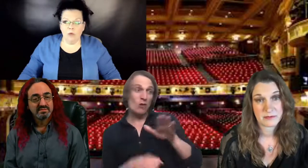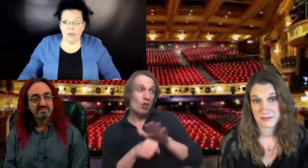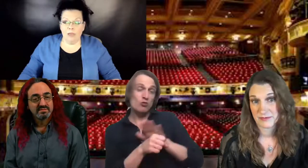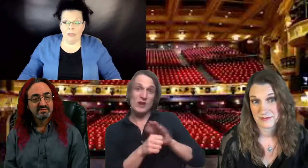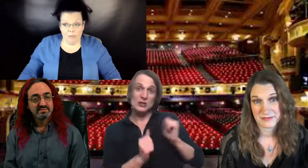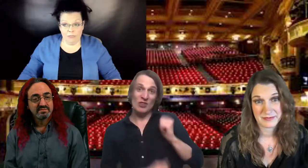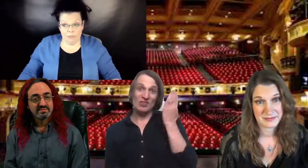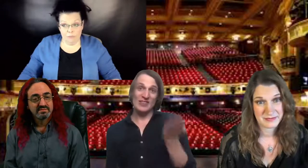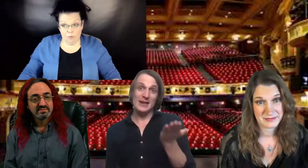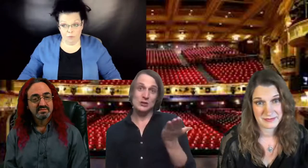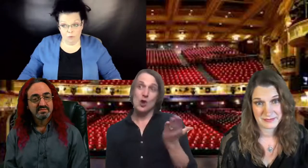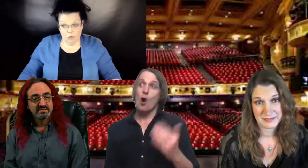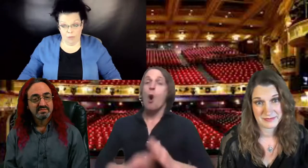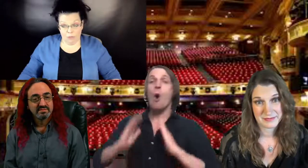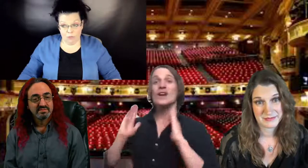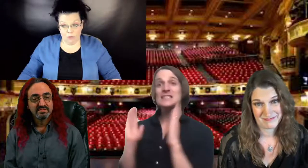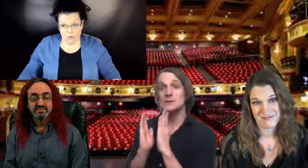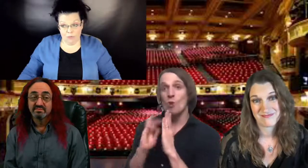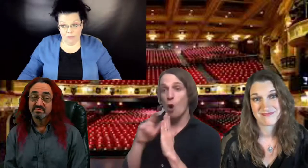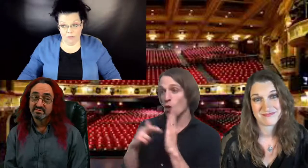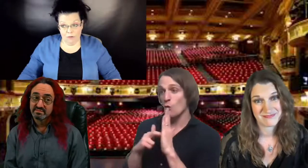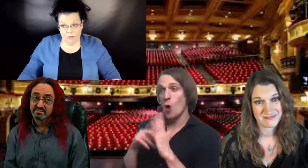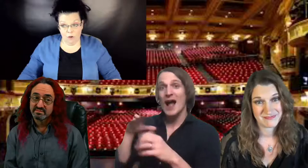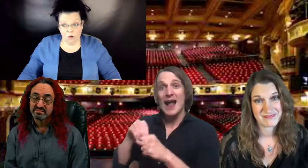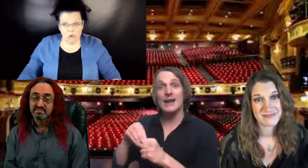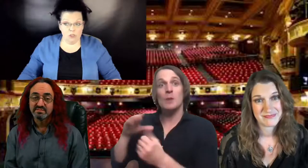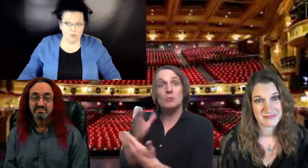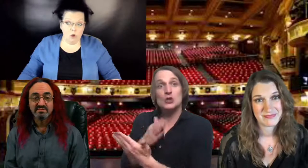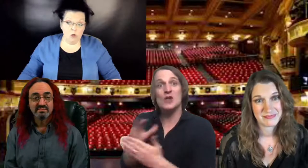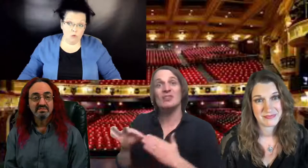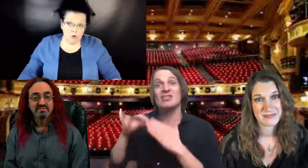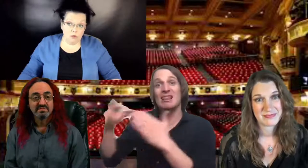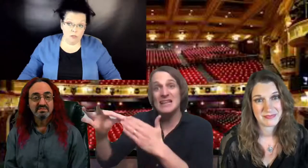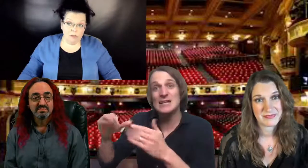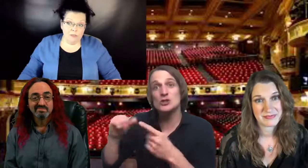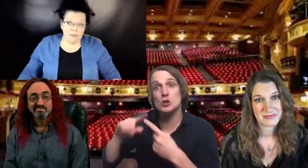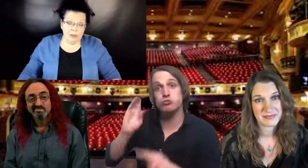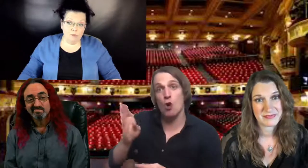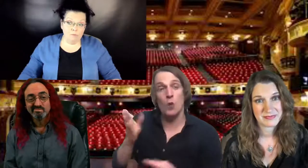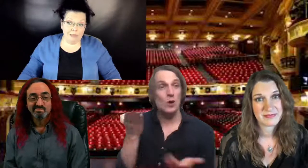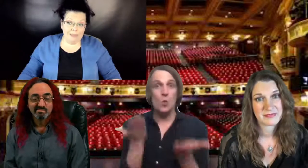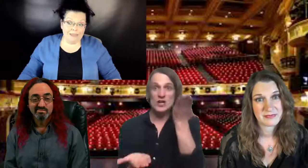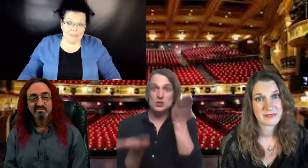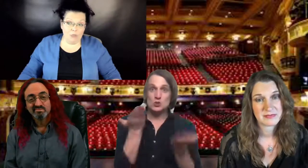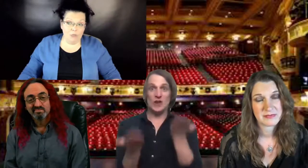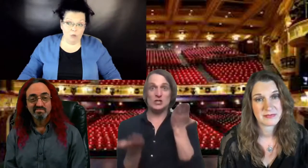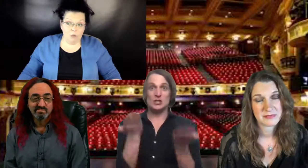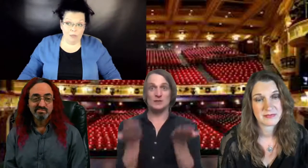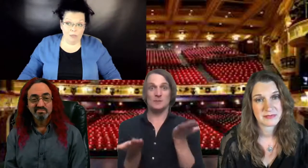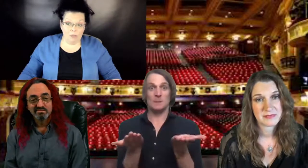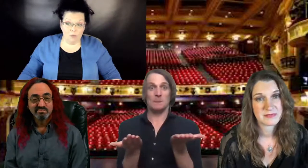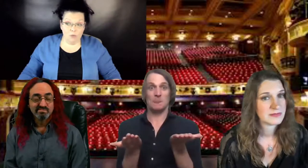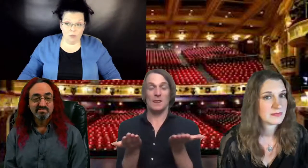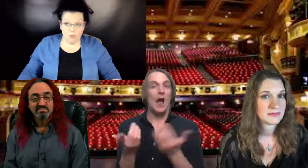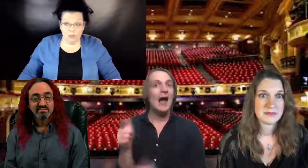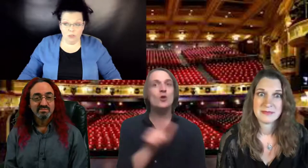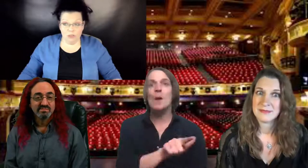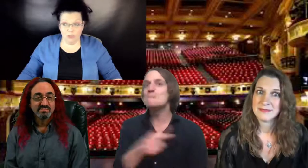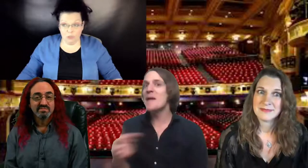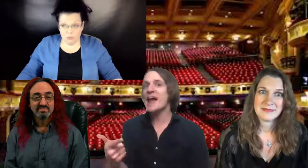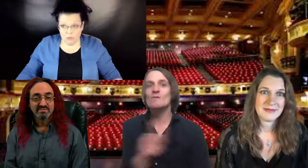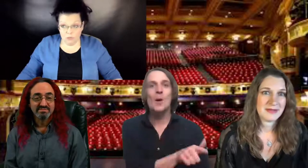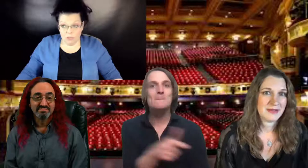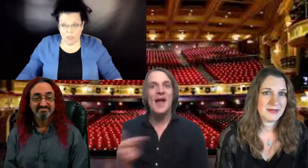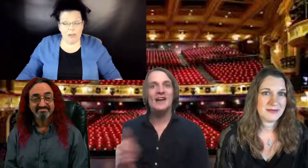So I had Hamlet, which was one option, was already there, or a small role that might lead to Broadway. So which one should